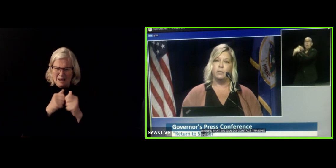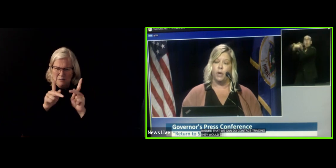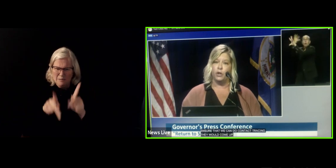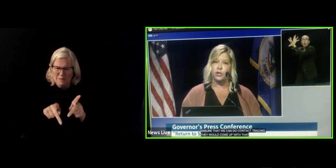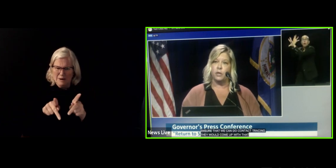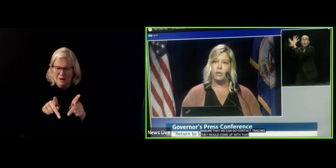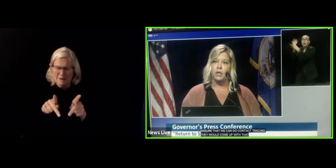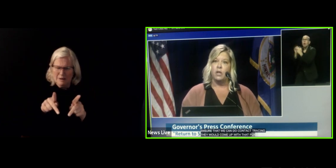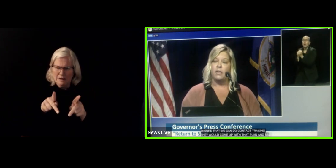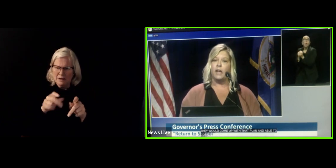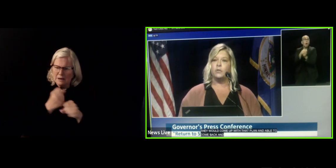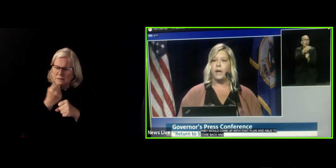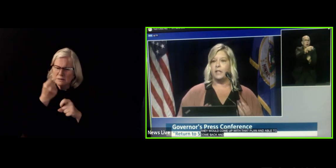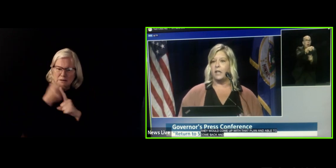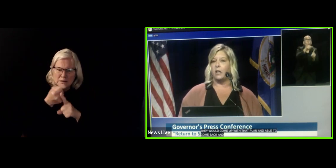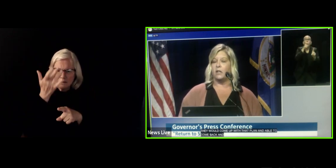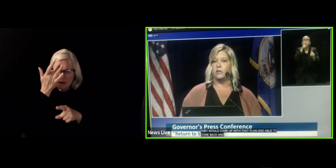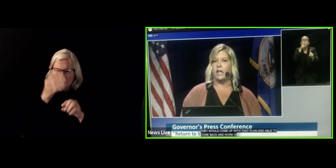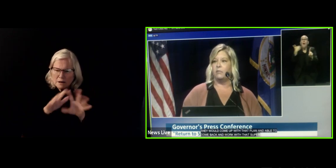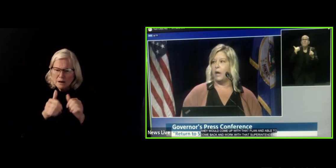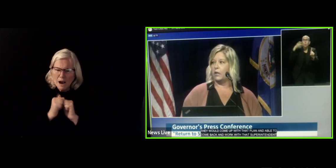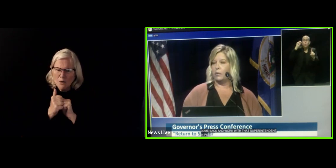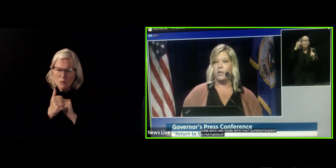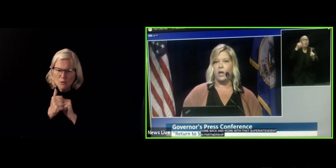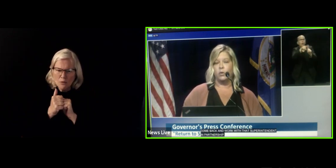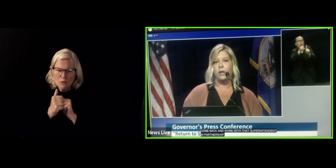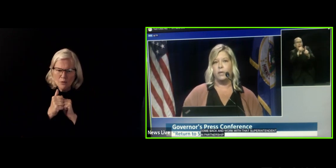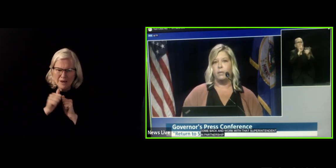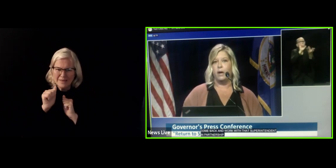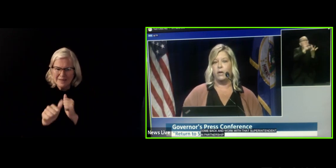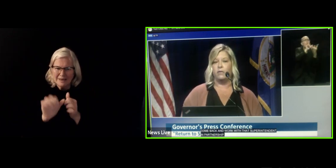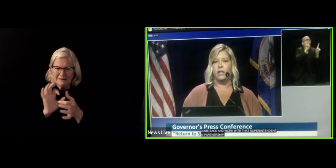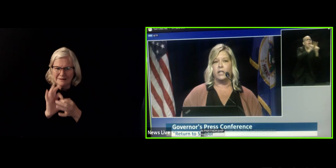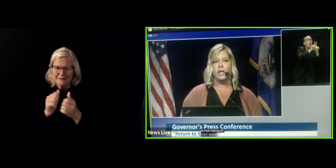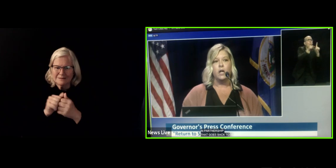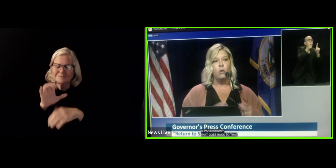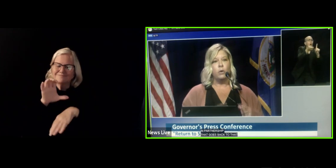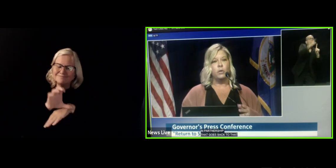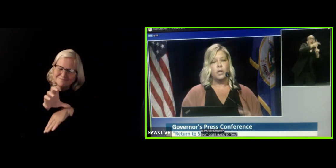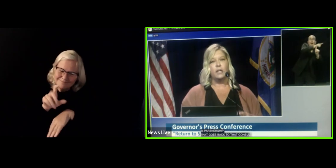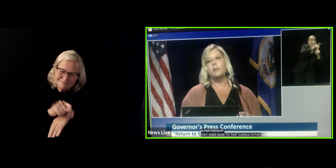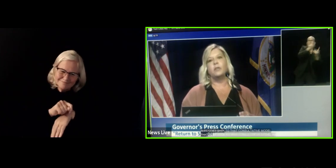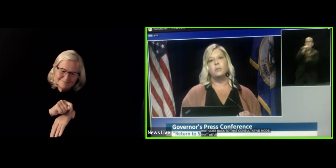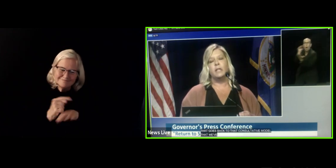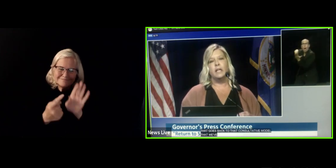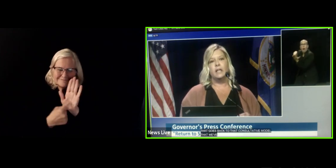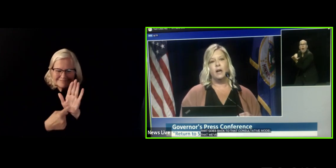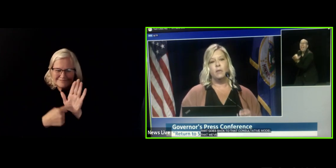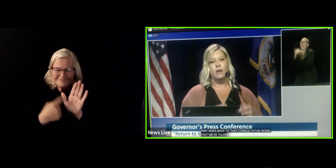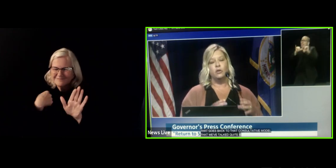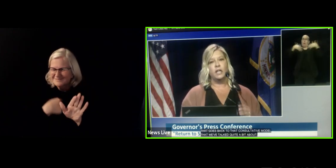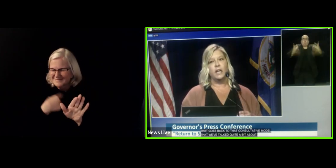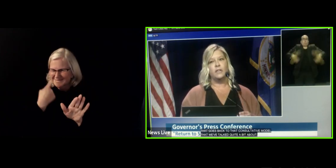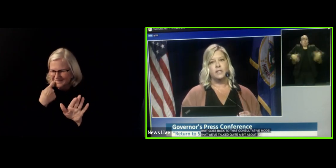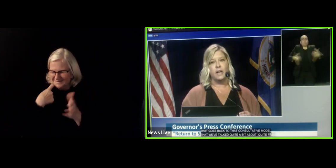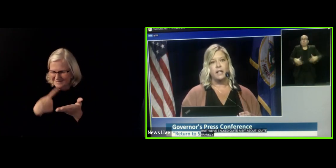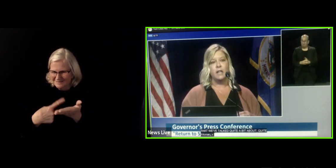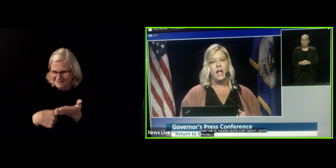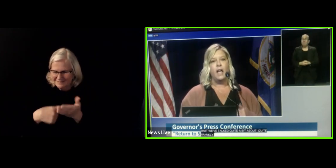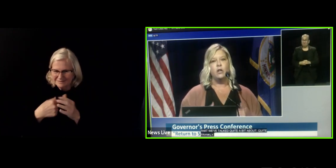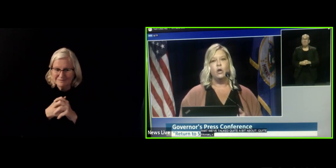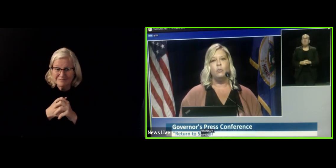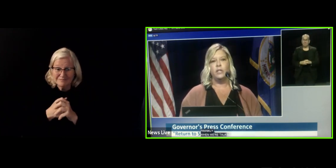in partnership. That goes back to that consultative model that we've talked quite a bit about, quite frankly. When we're talking about the beginning and looking at the